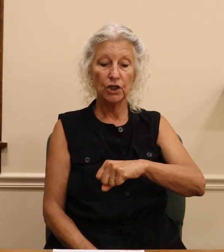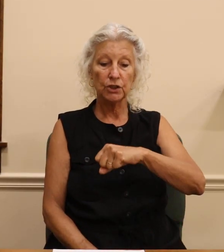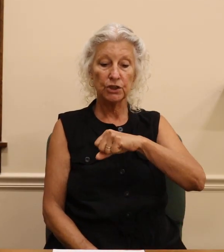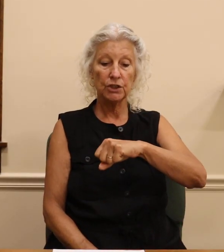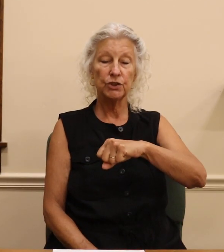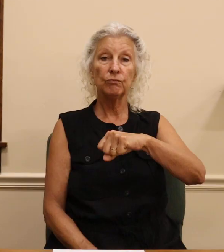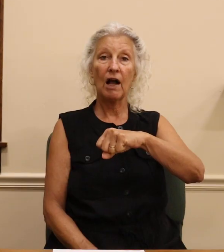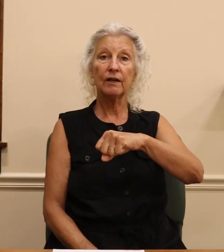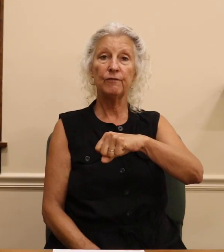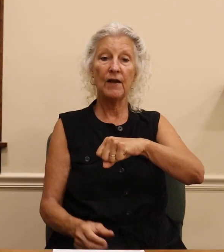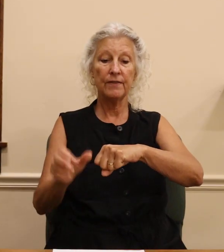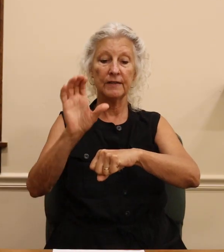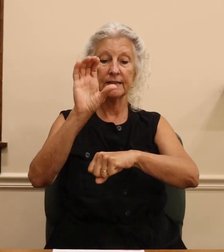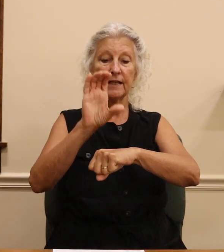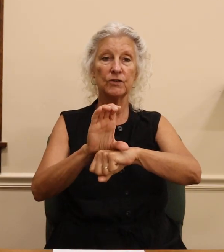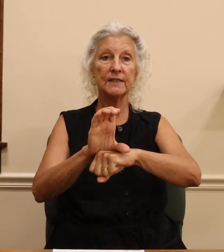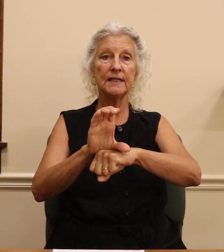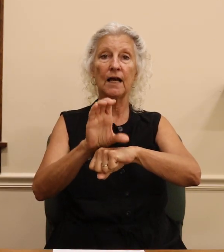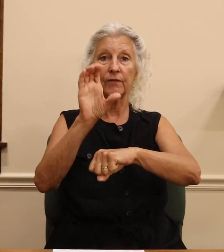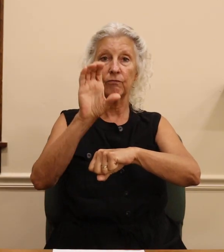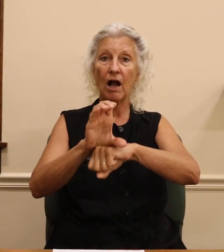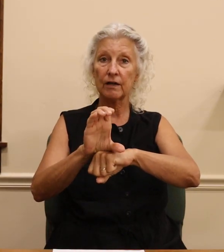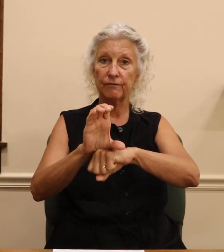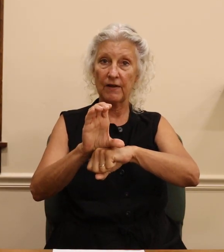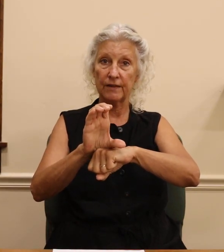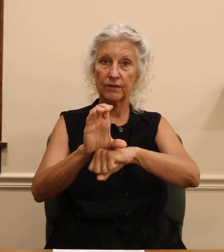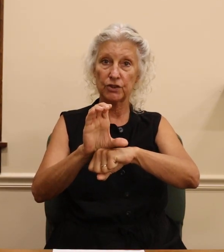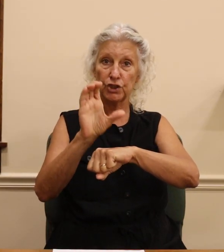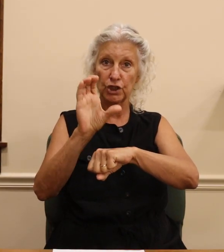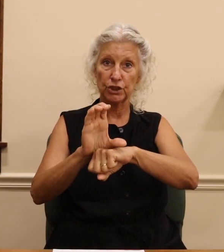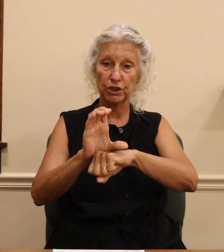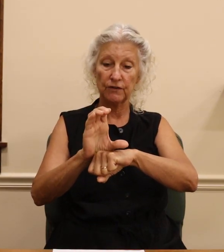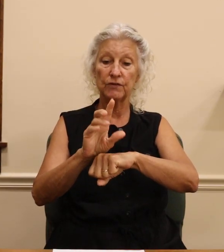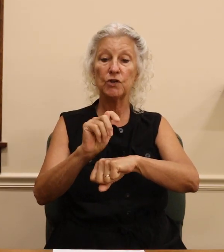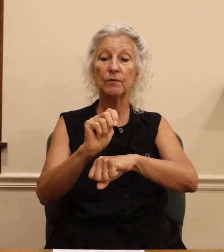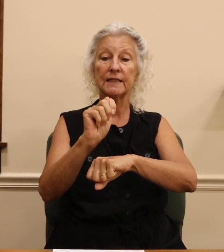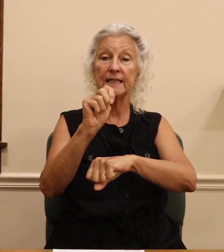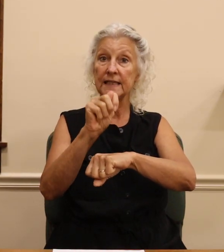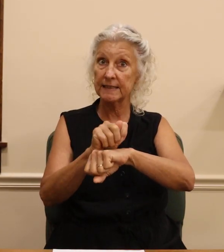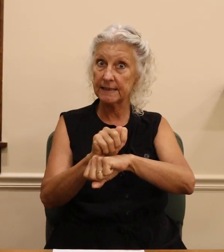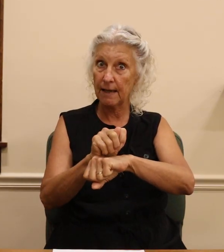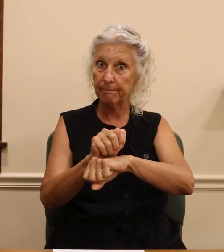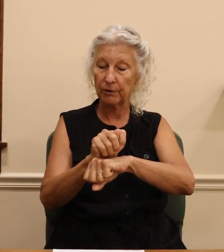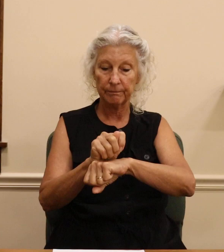Church. Here's your rock of faith. It's letter C on the rock of faith. Church. If you do it with a T, it's a temple.